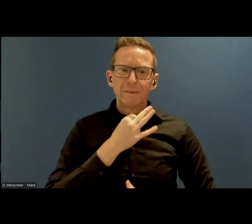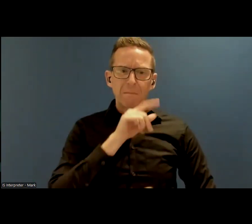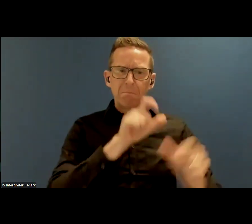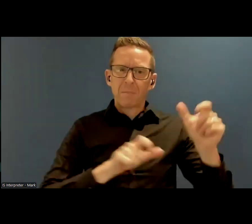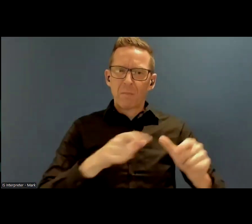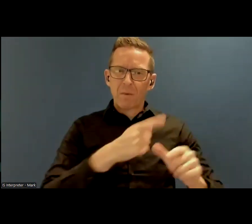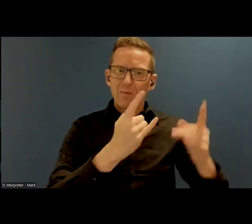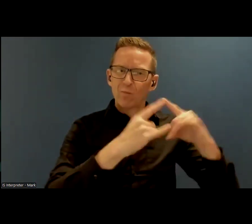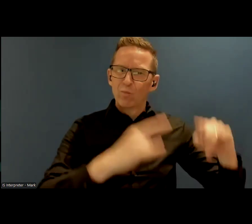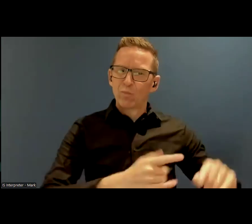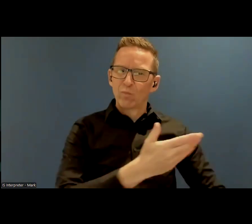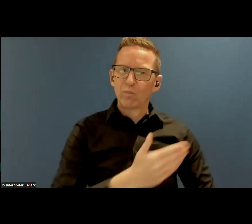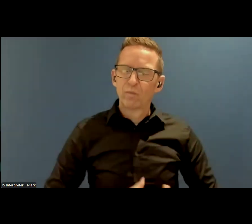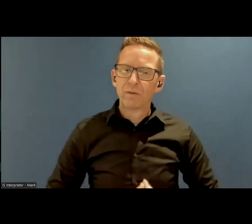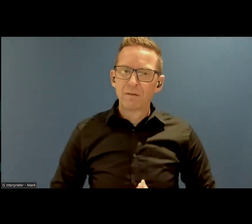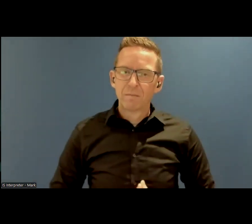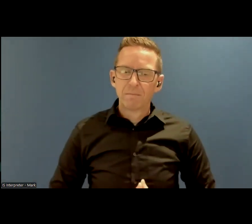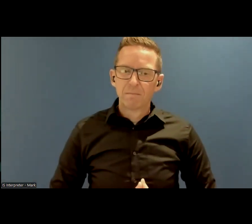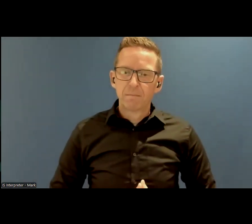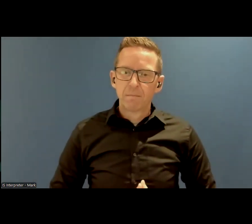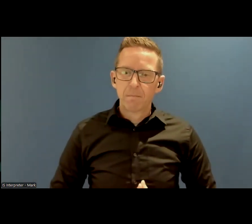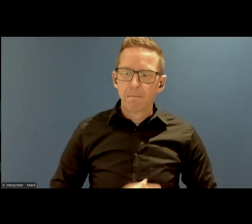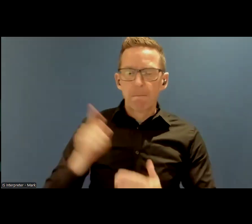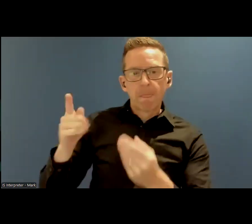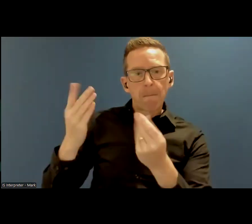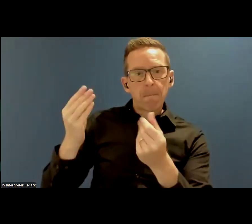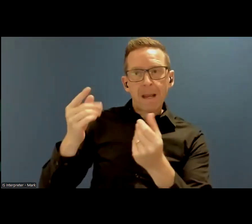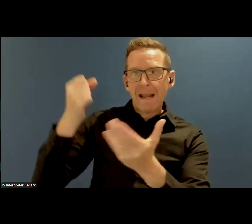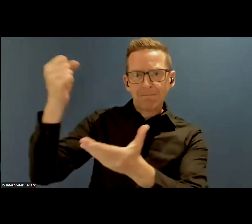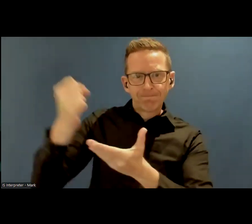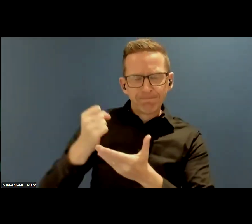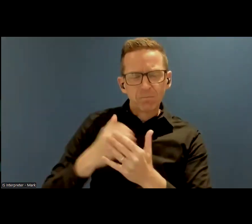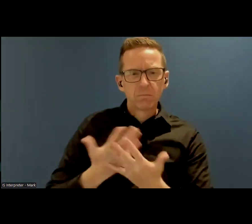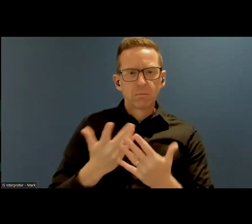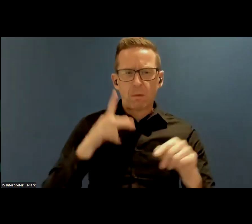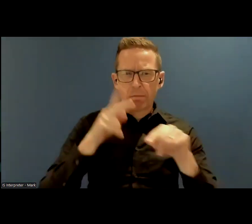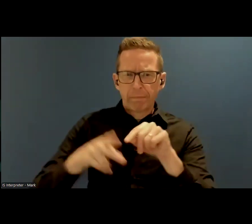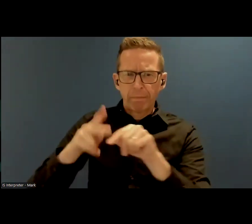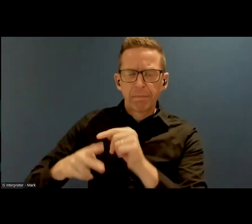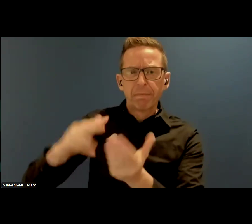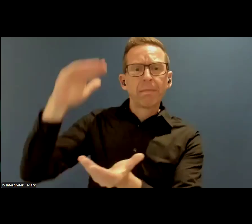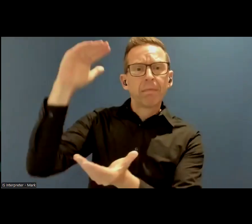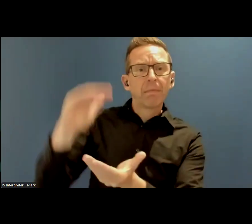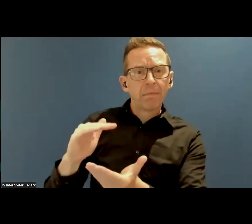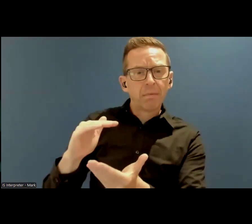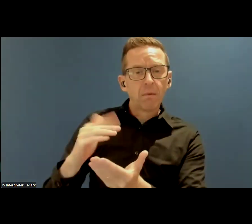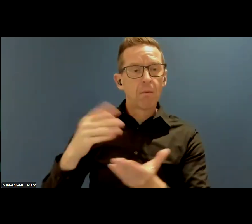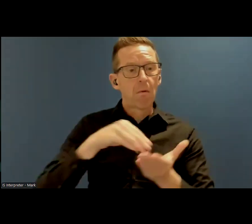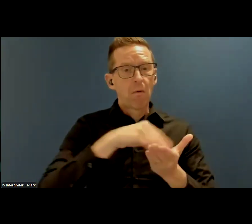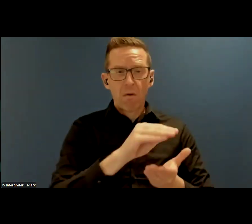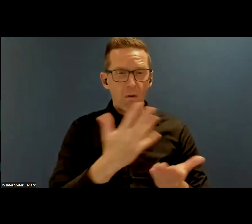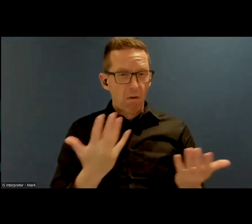the budgetary reallocation, budgetary cuts, and financing laws will, of course,